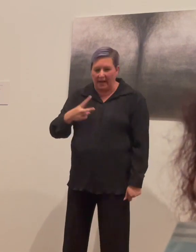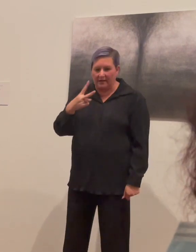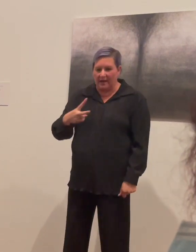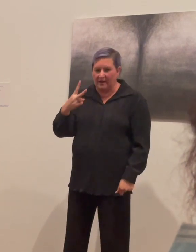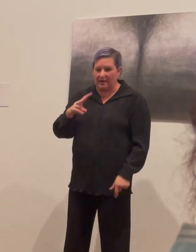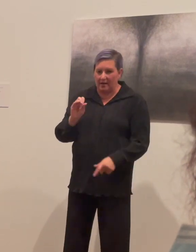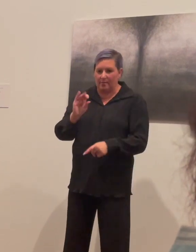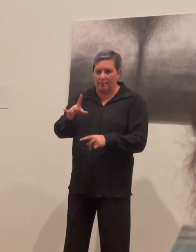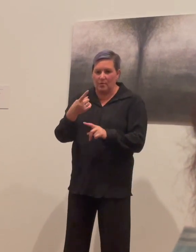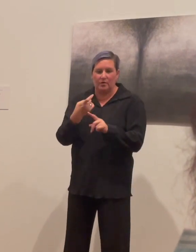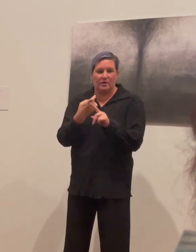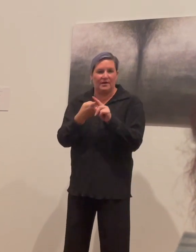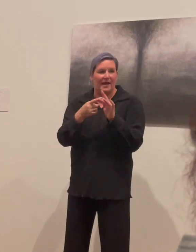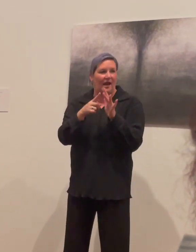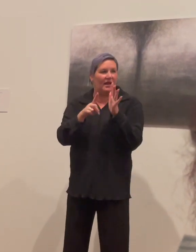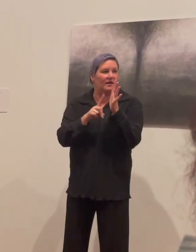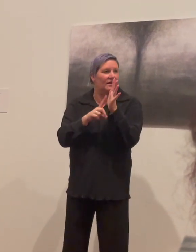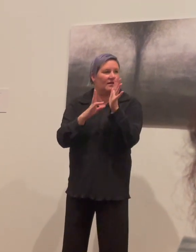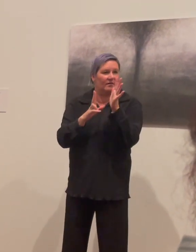different colours.